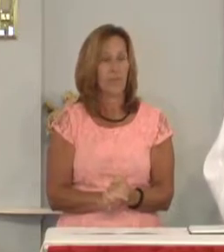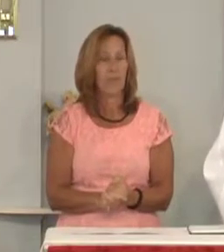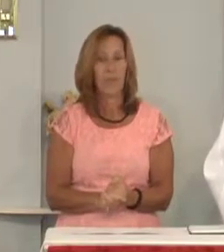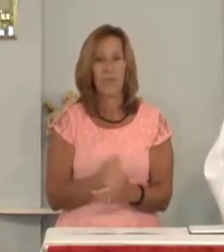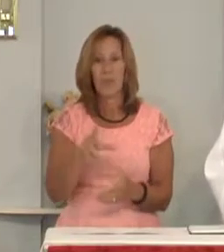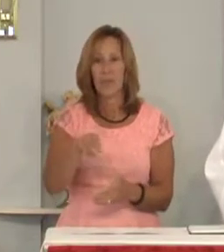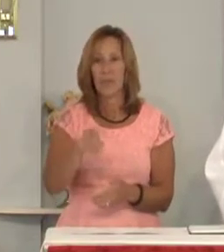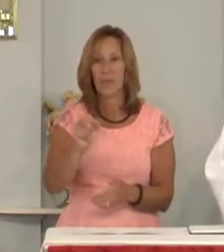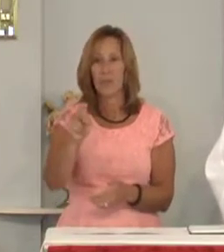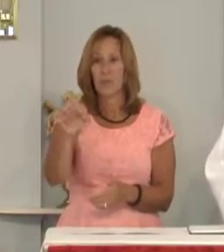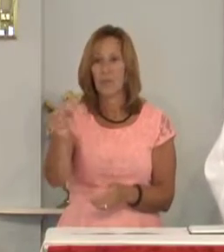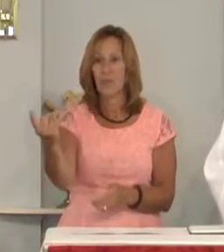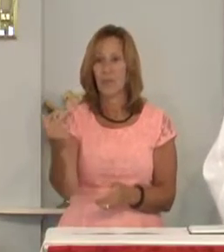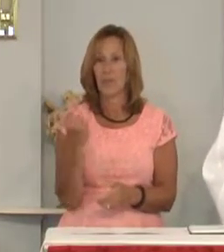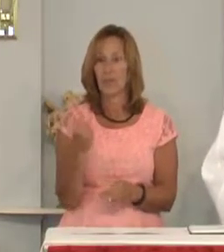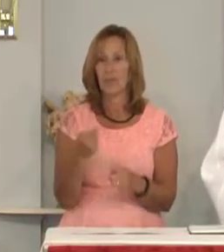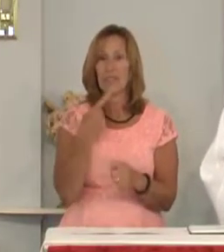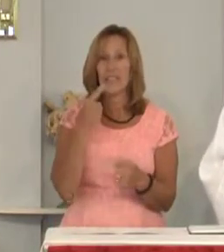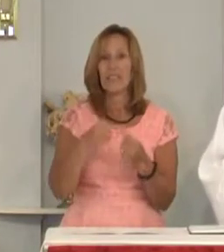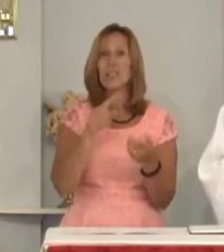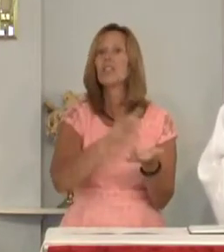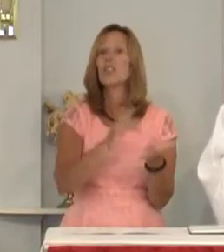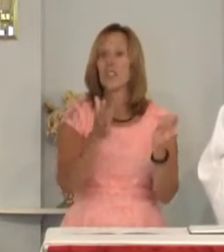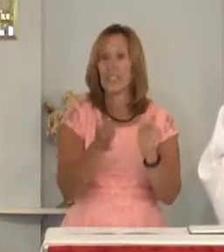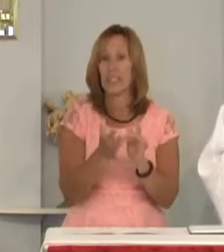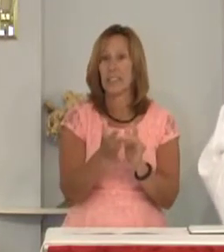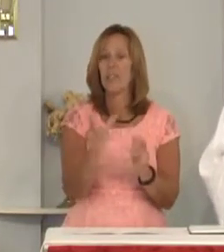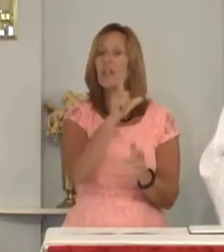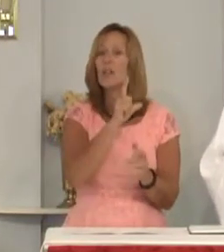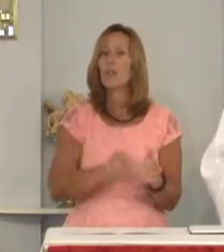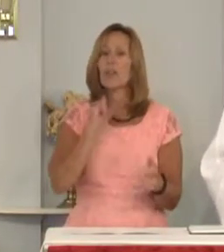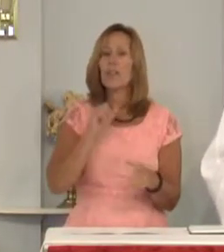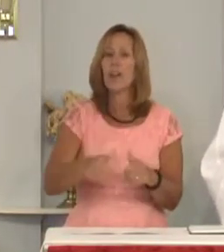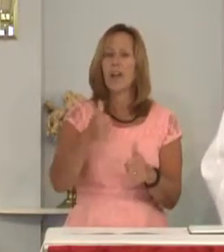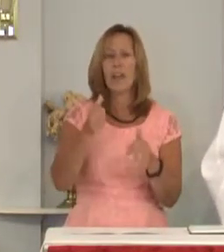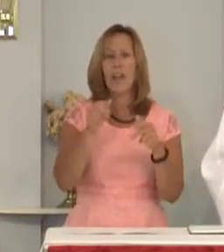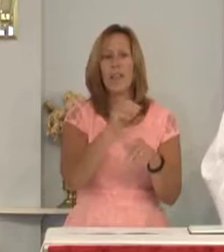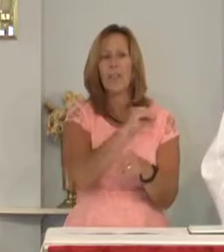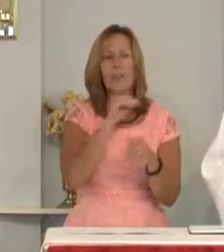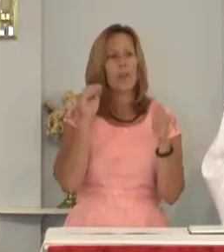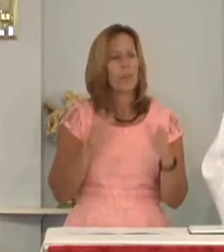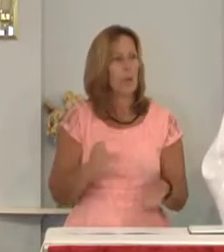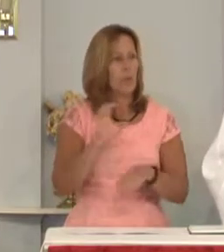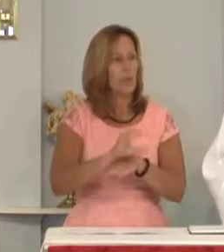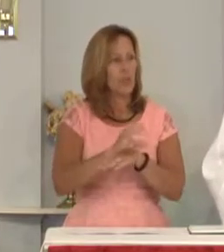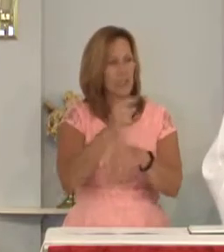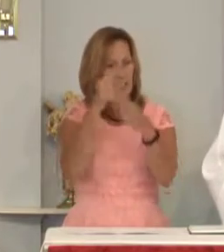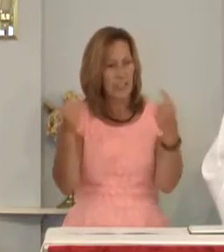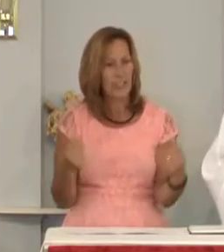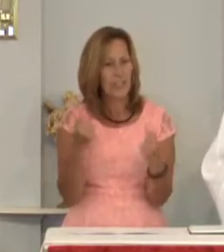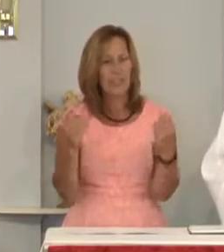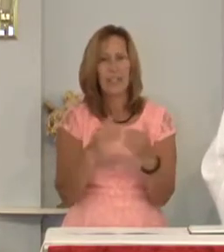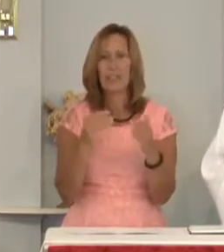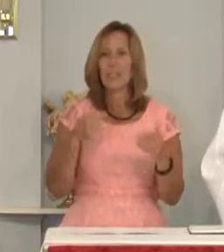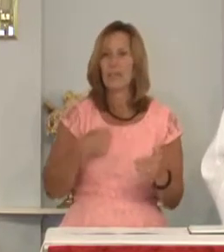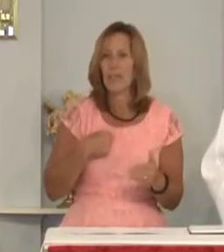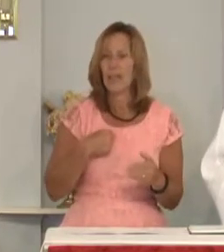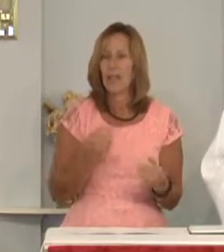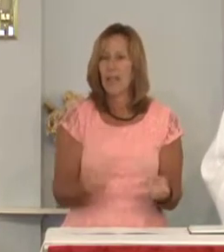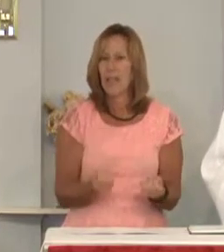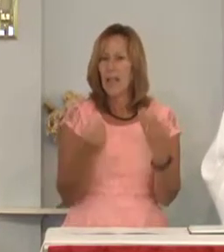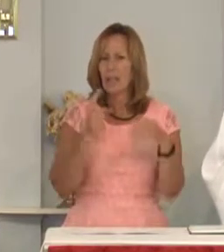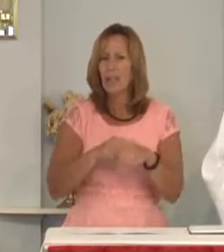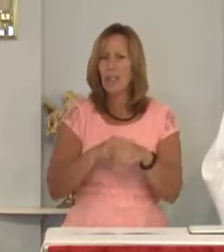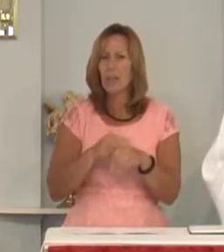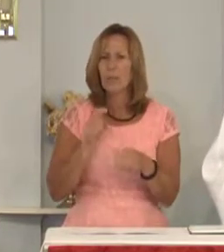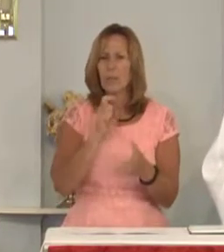Peter came and said to Jesus, Lord, if another member of the Church sins against me, how